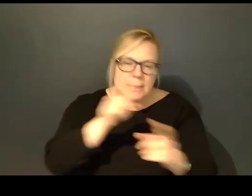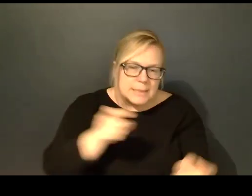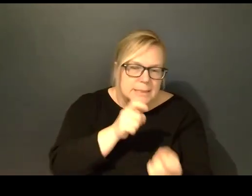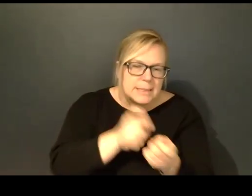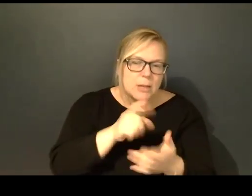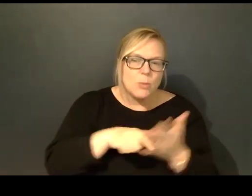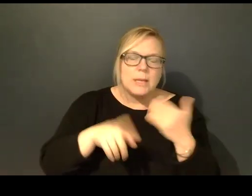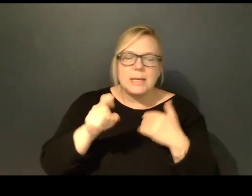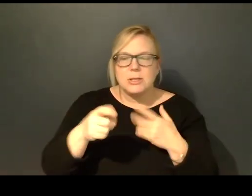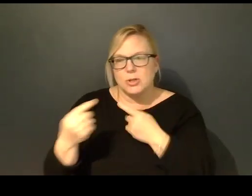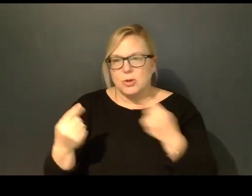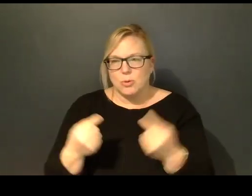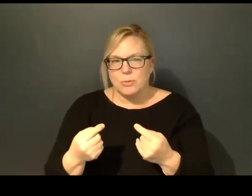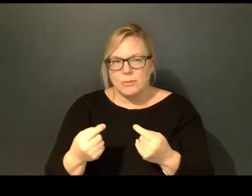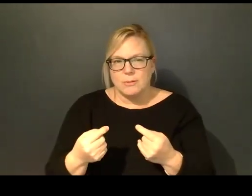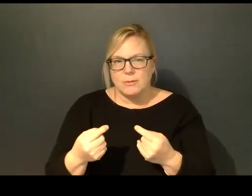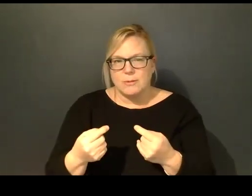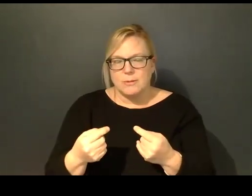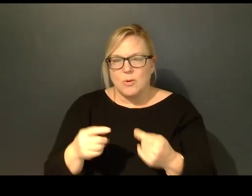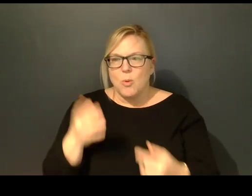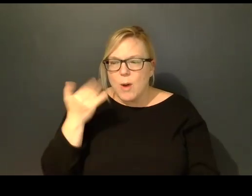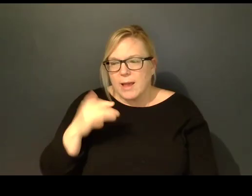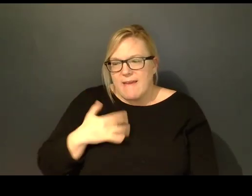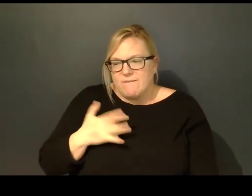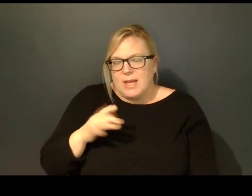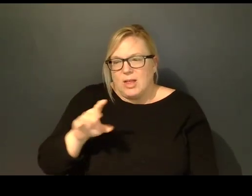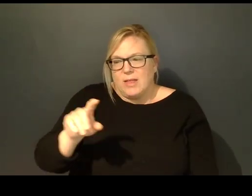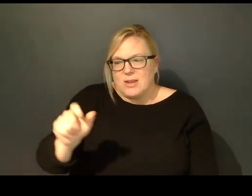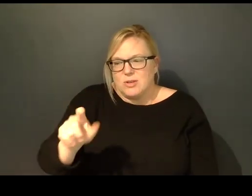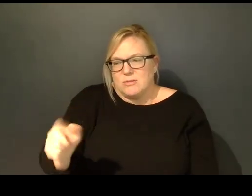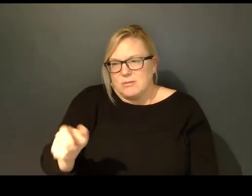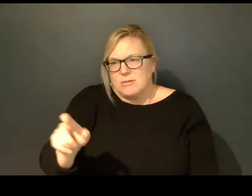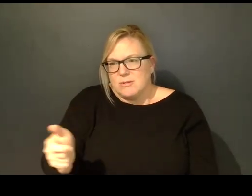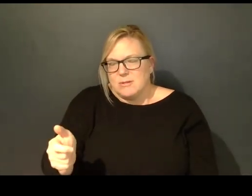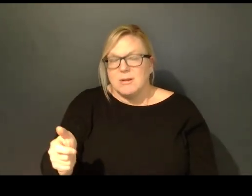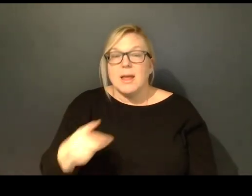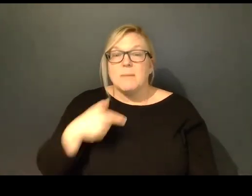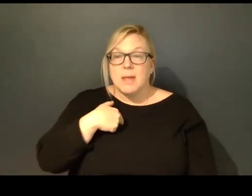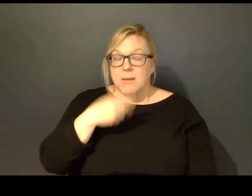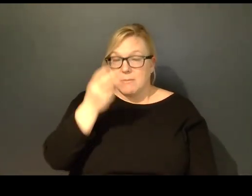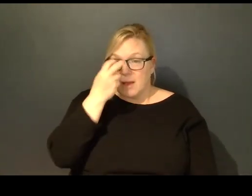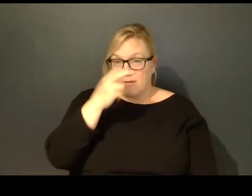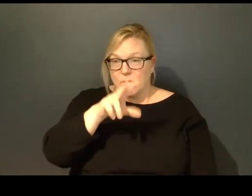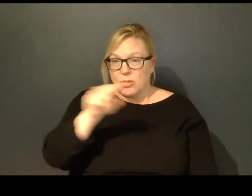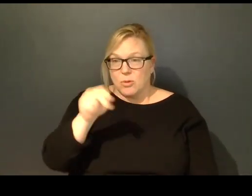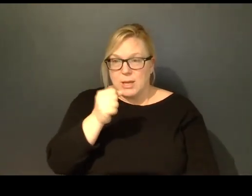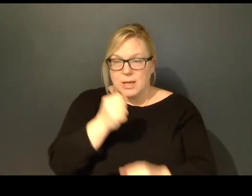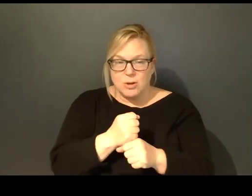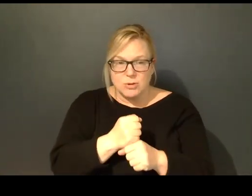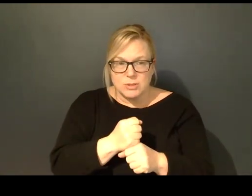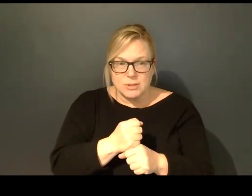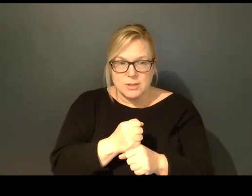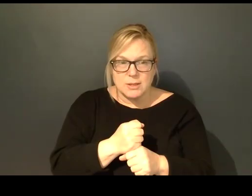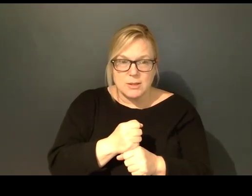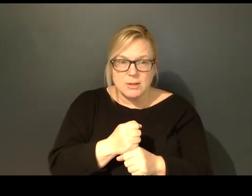And that to be said, because I've been blind for 30 years, it is a